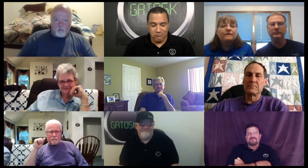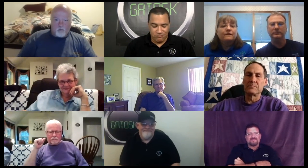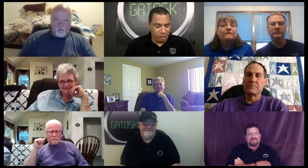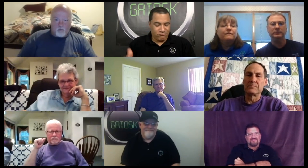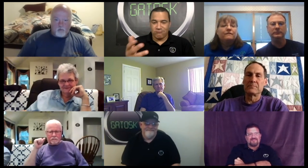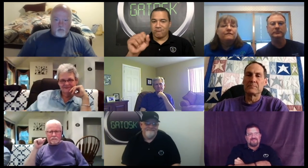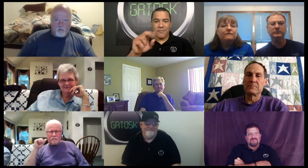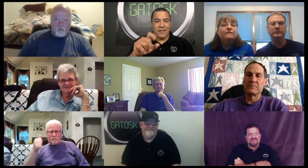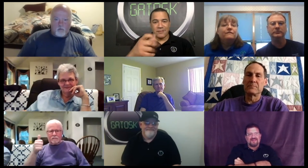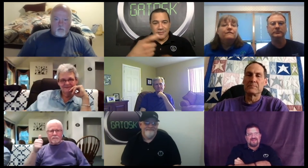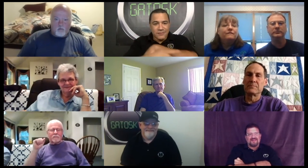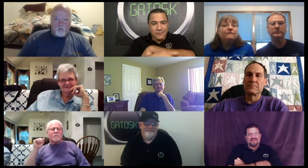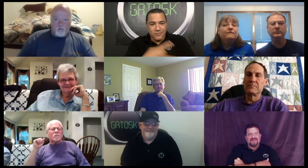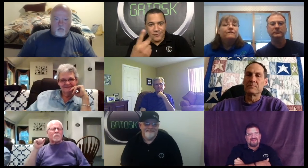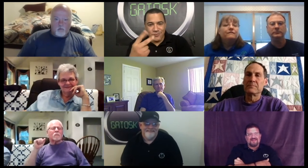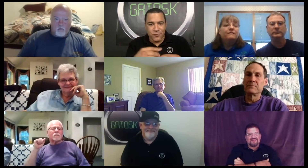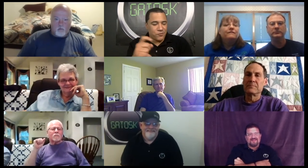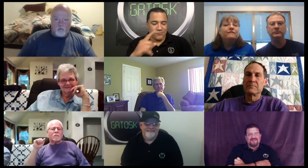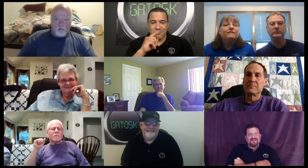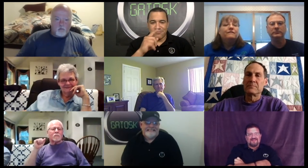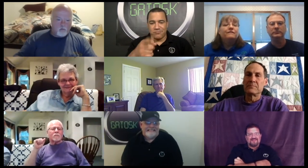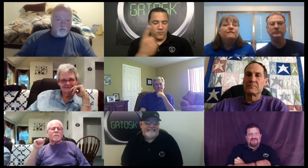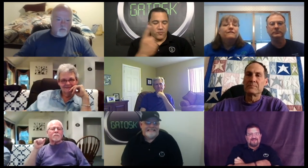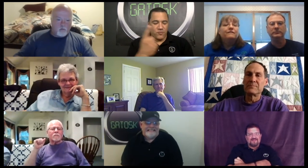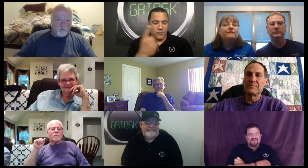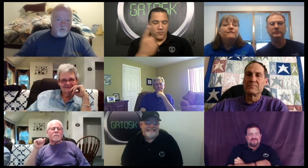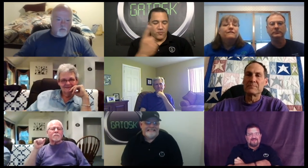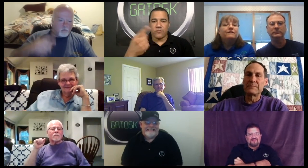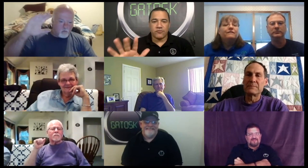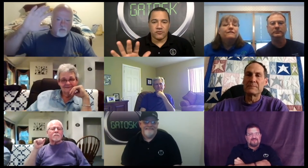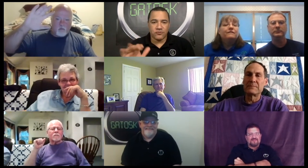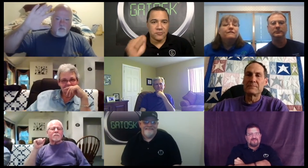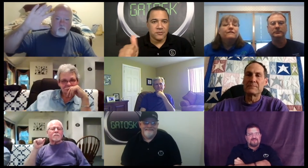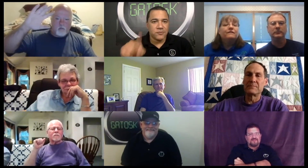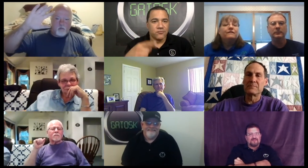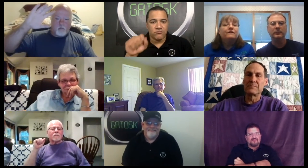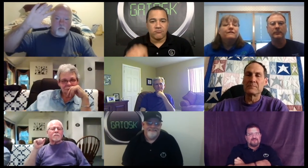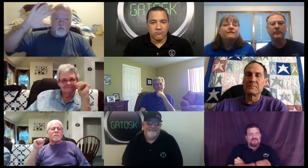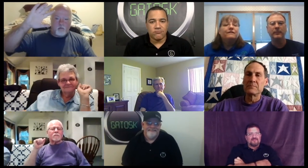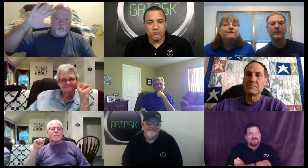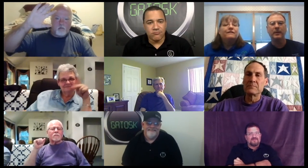Raymond? Yeah, unless you want to get a few more questions in. Yeah, we're pretty much.